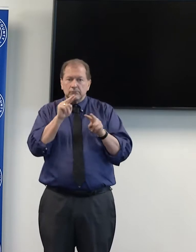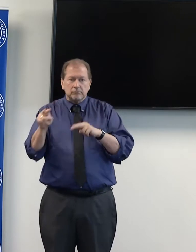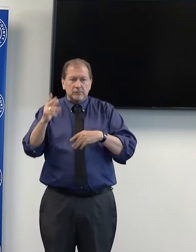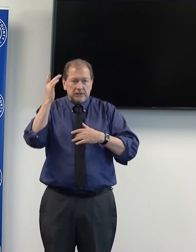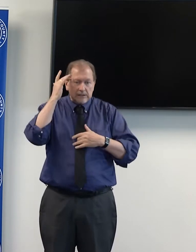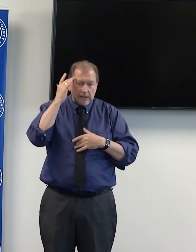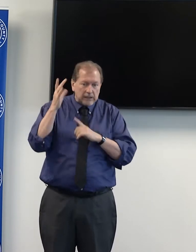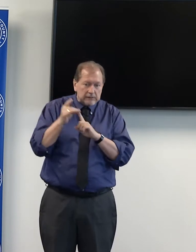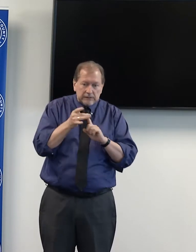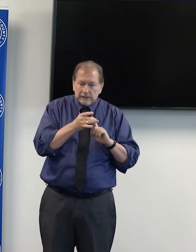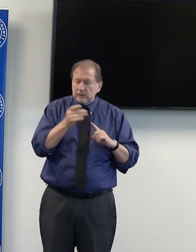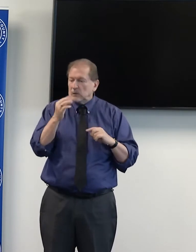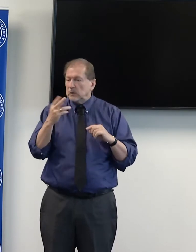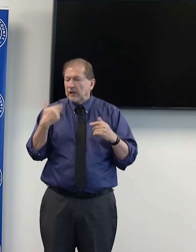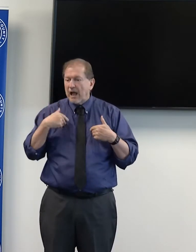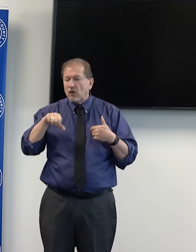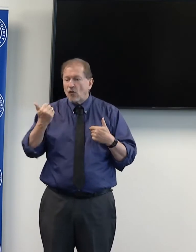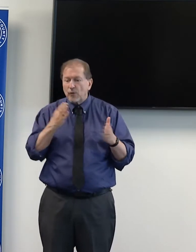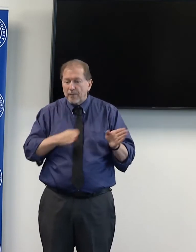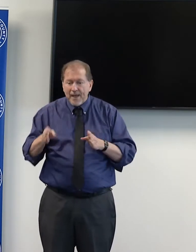try and contain any of them?